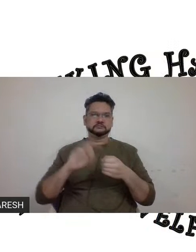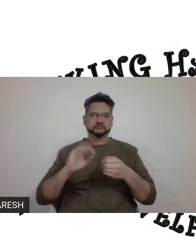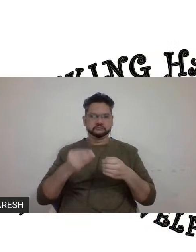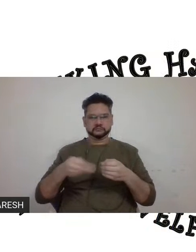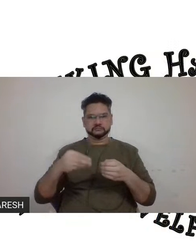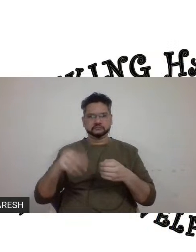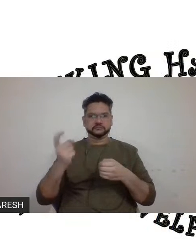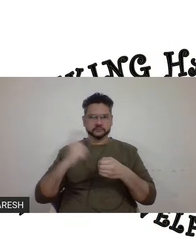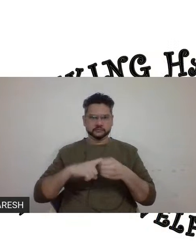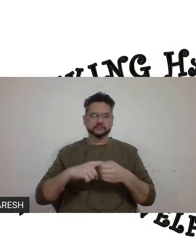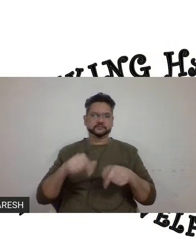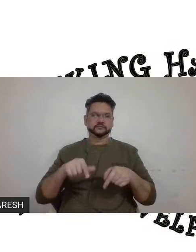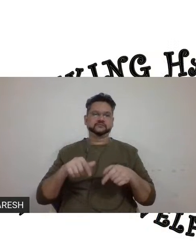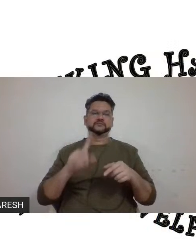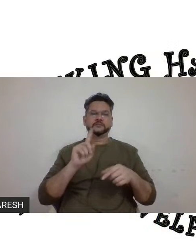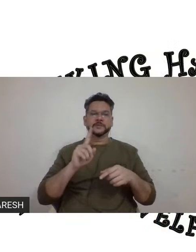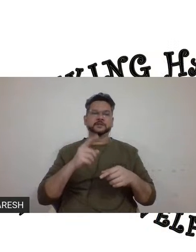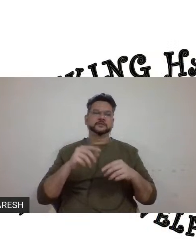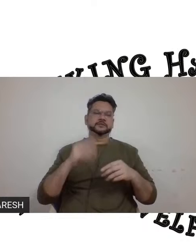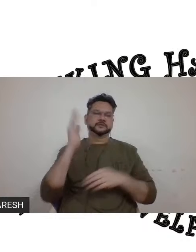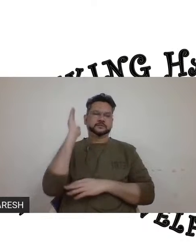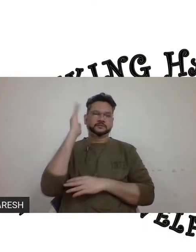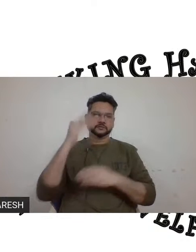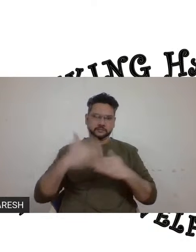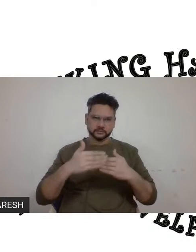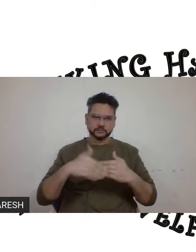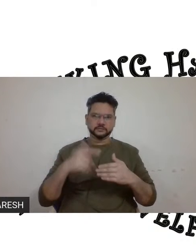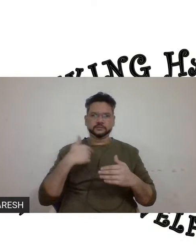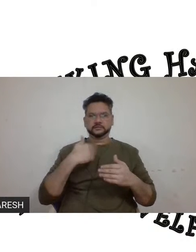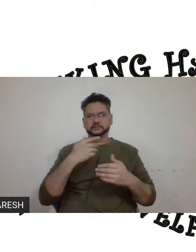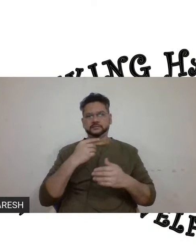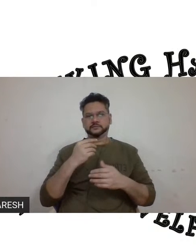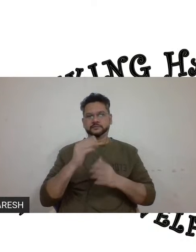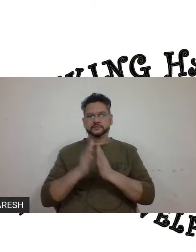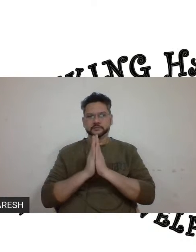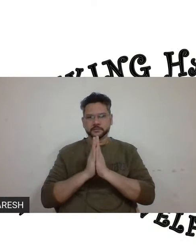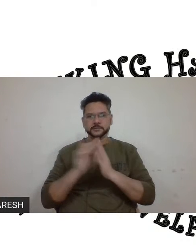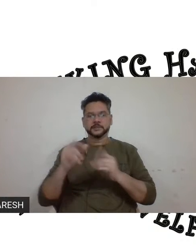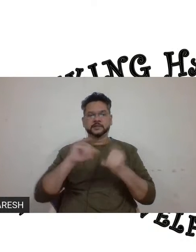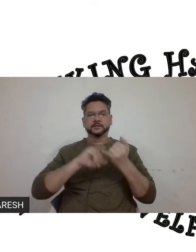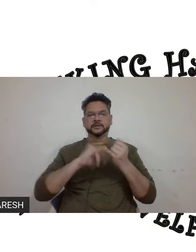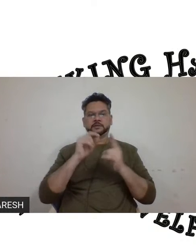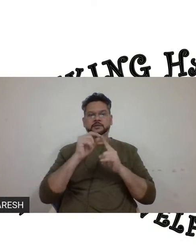request Sparsh Gupta sir to continue.